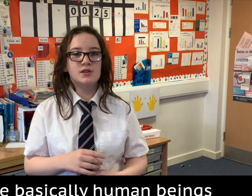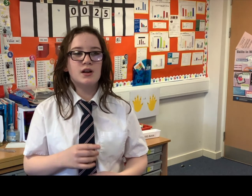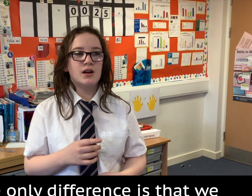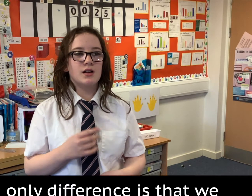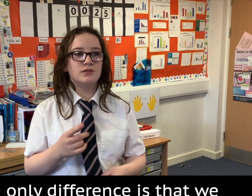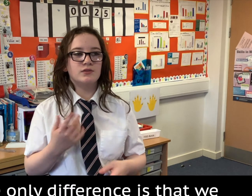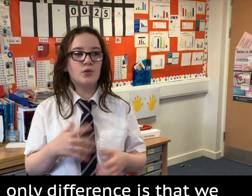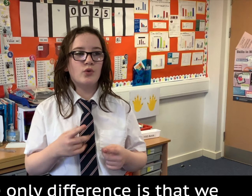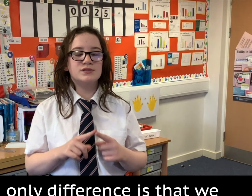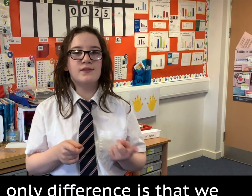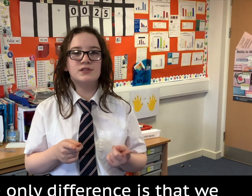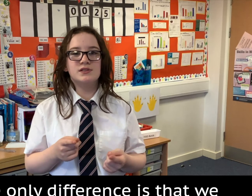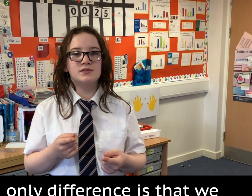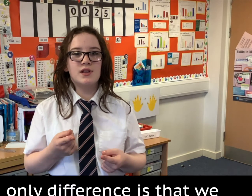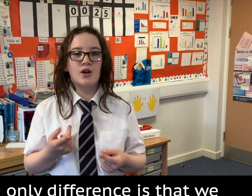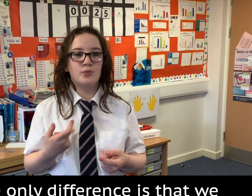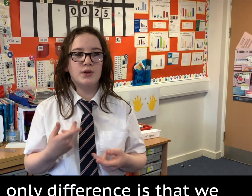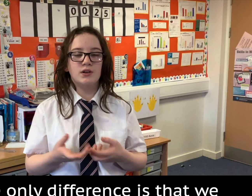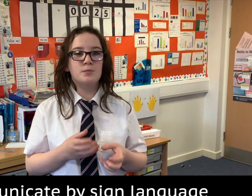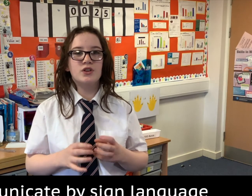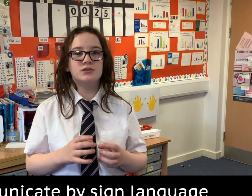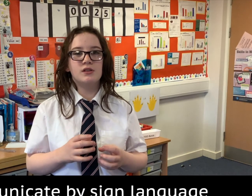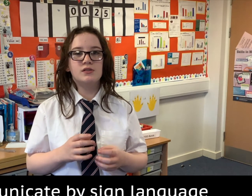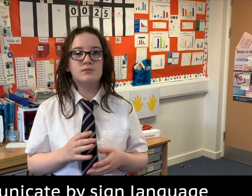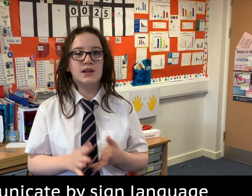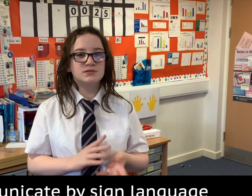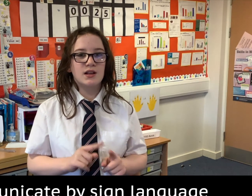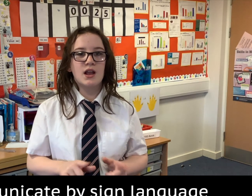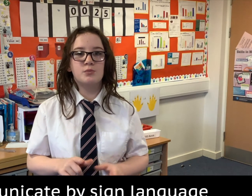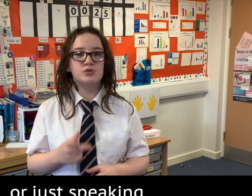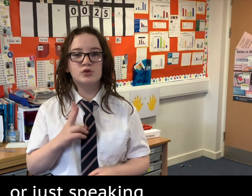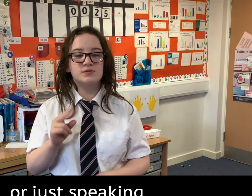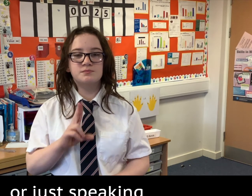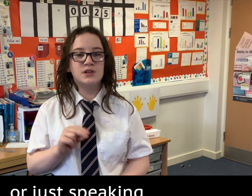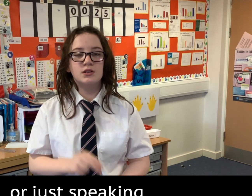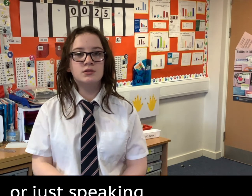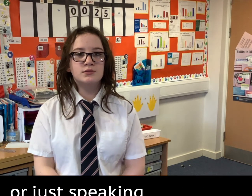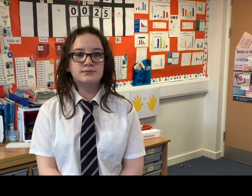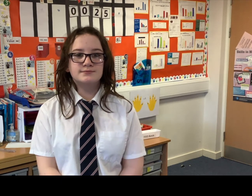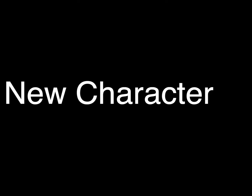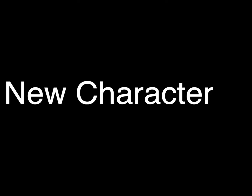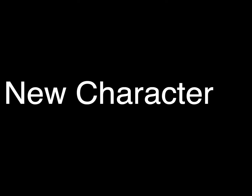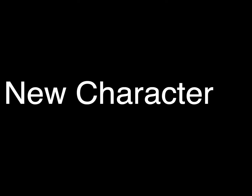beings, and the only difference is that we communicate by sign language or just speaking.